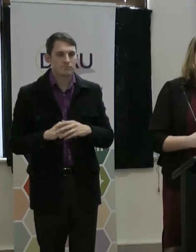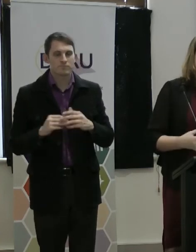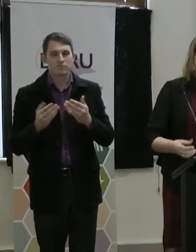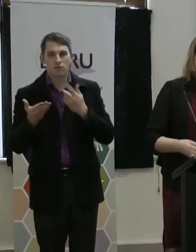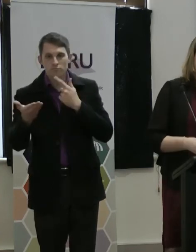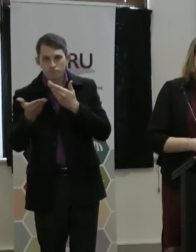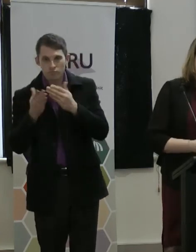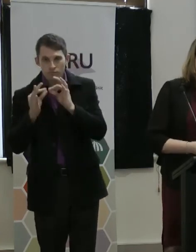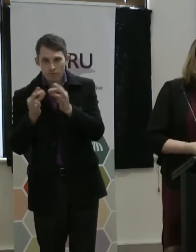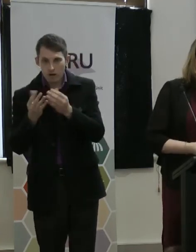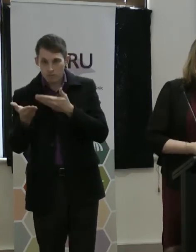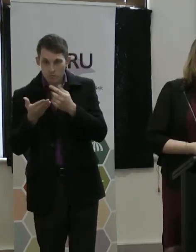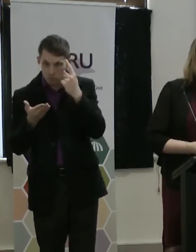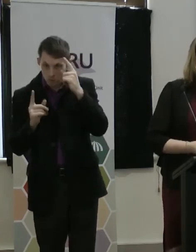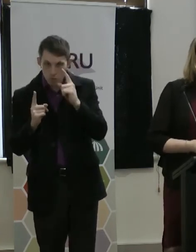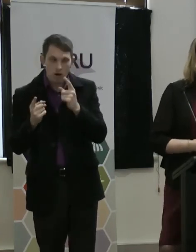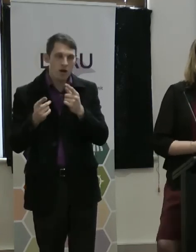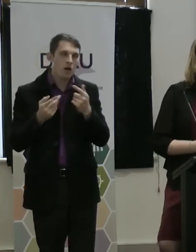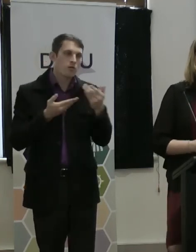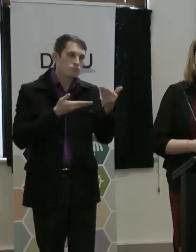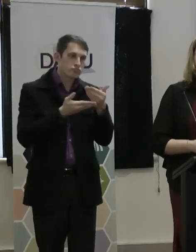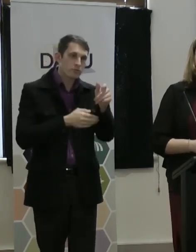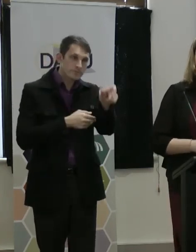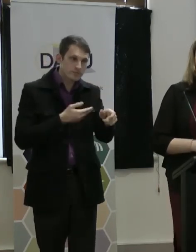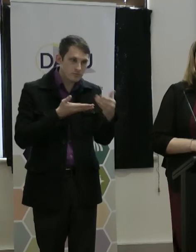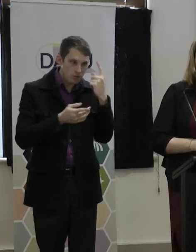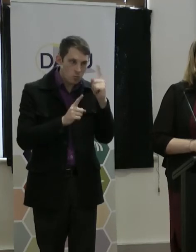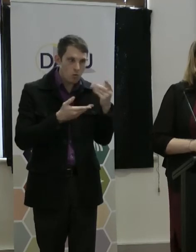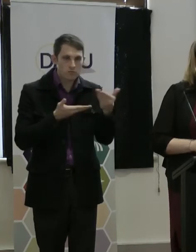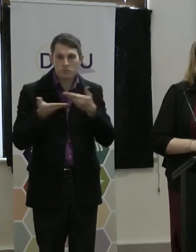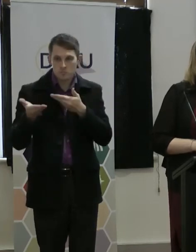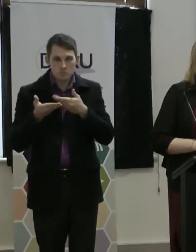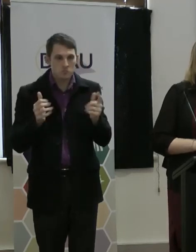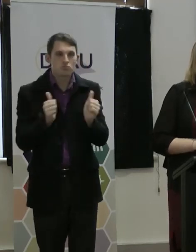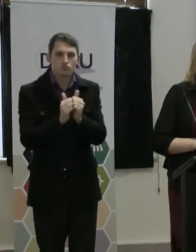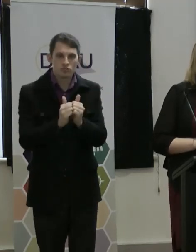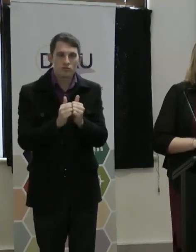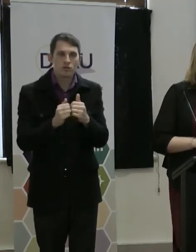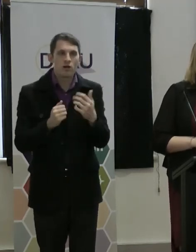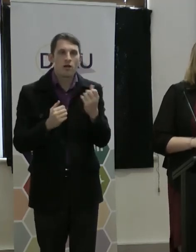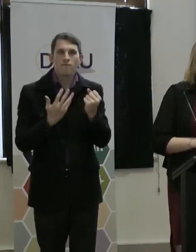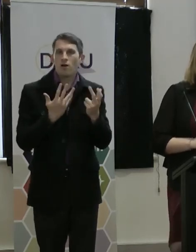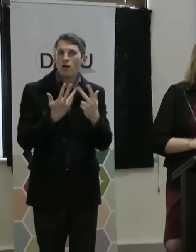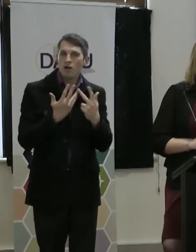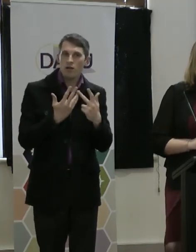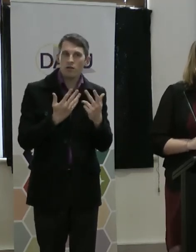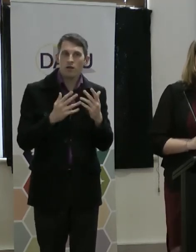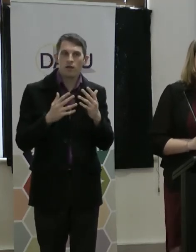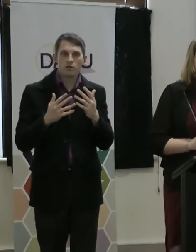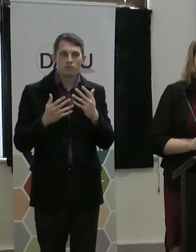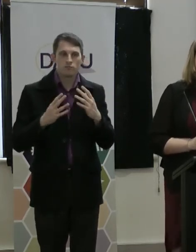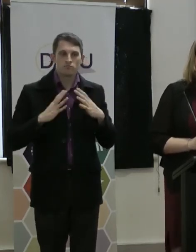parties in an attempt to get a resolution. We also have some more formal resolution approaches that we can take. One of those